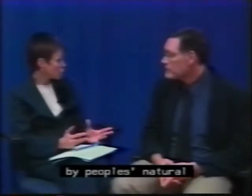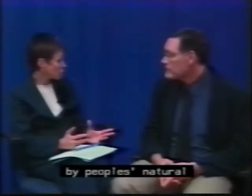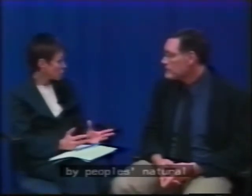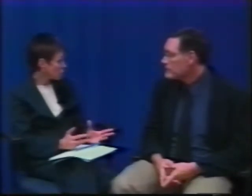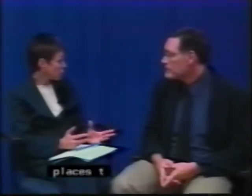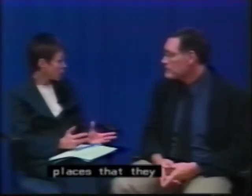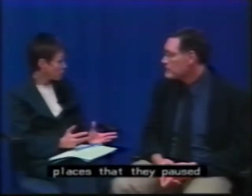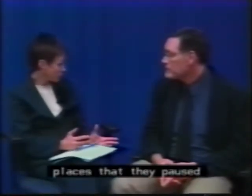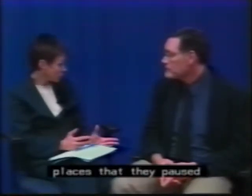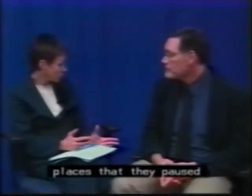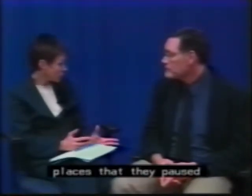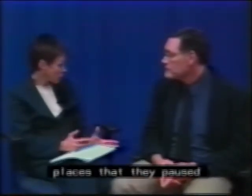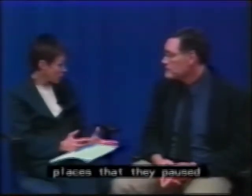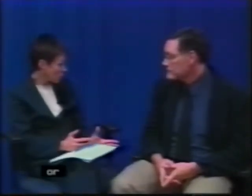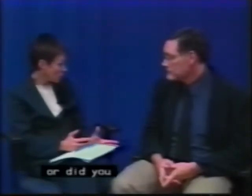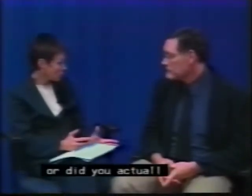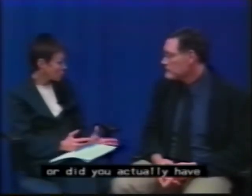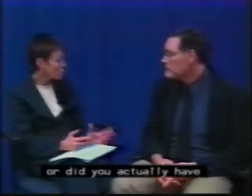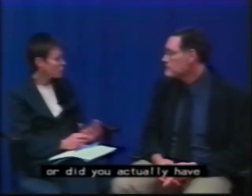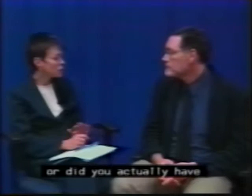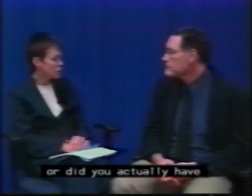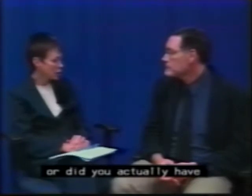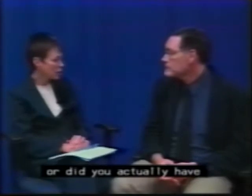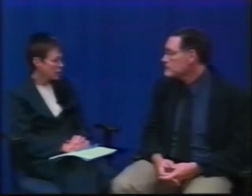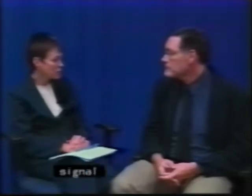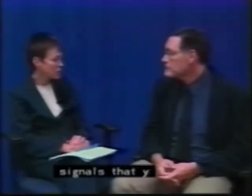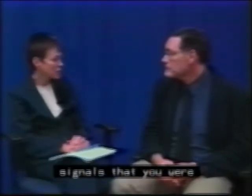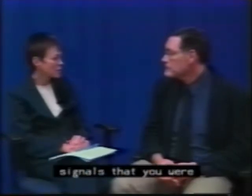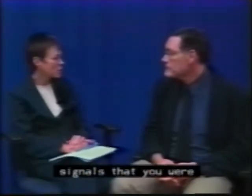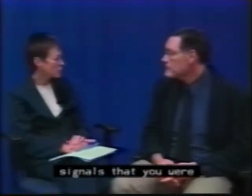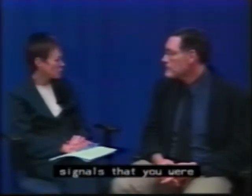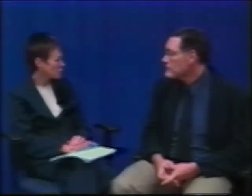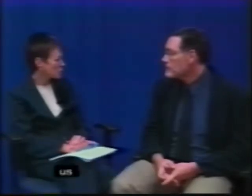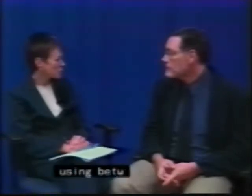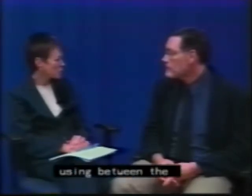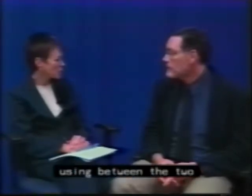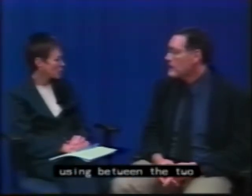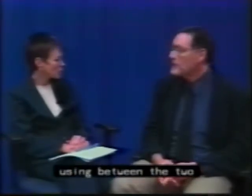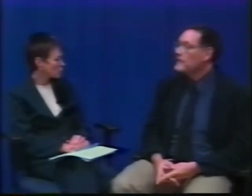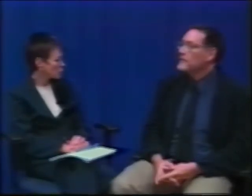natural places that they paused, or did you actually have signals that you were using between the